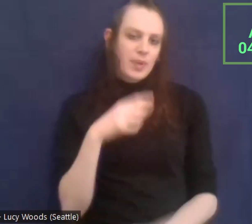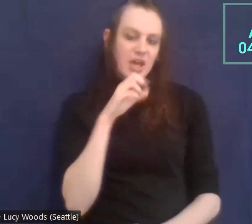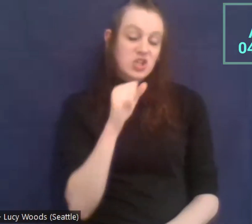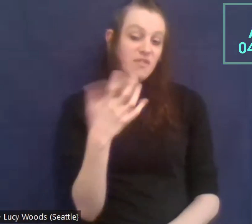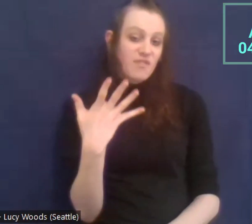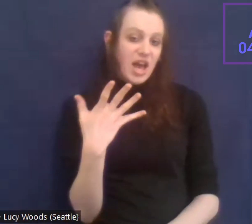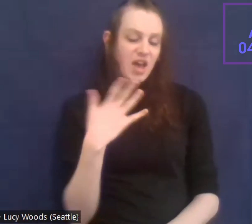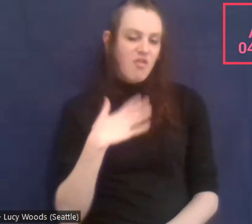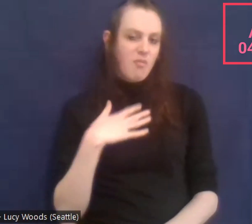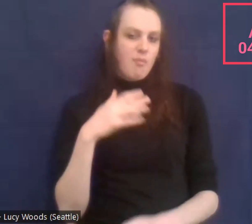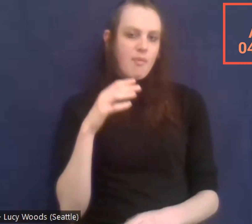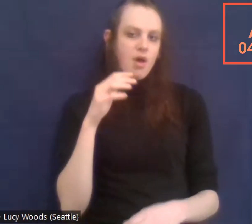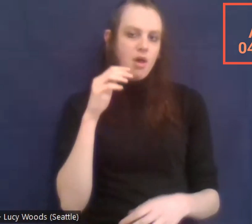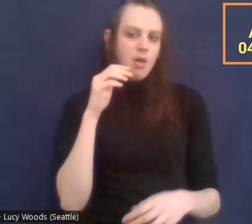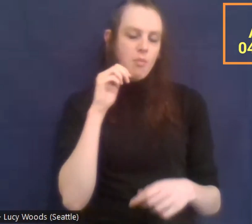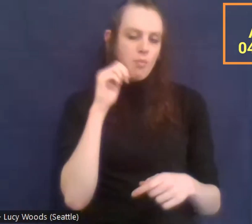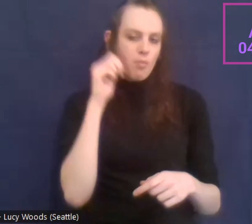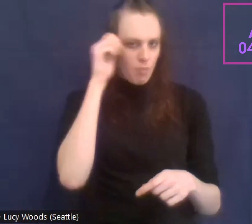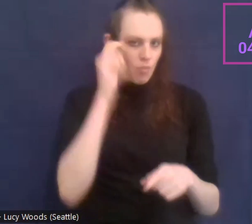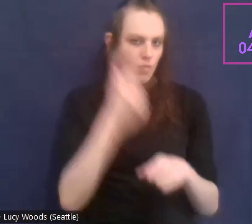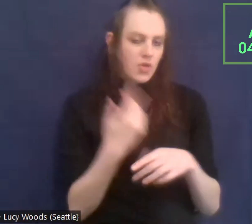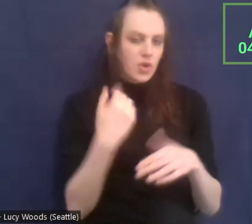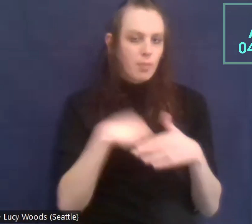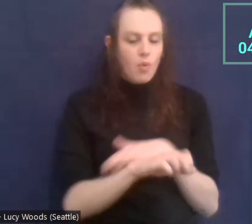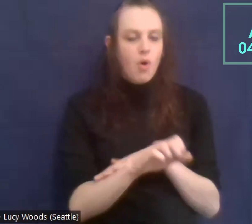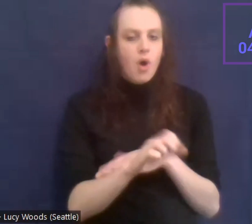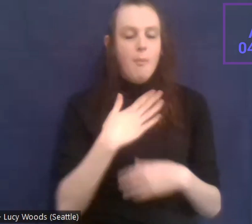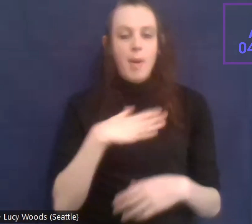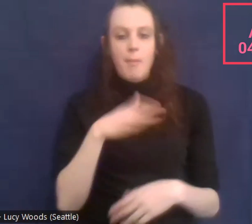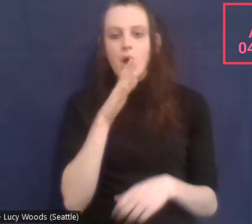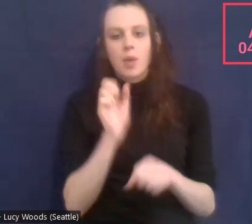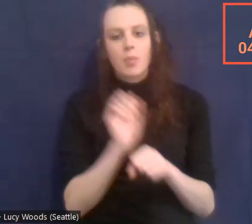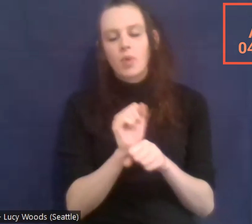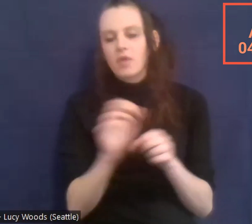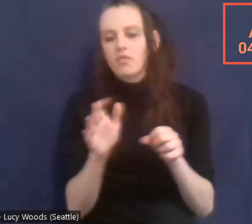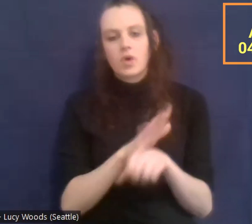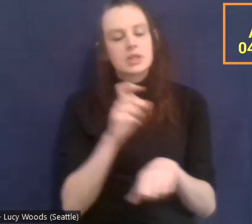My mom worked full time. My dad worked at shipyards. And so like